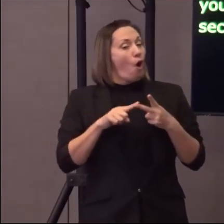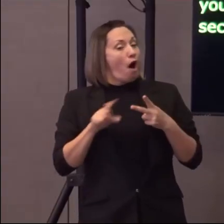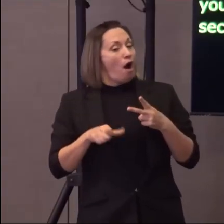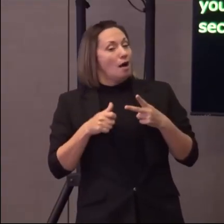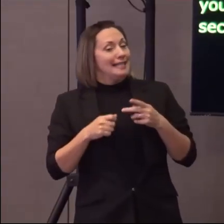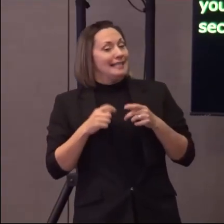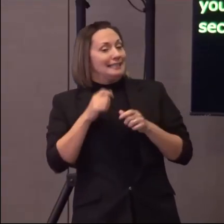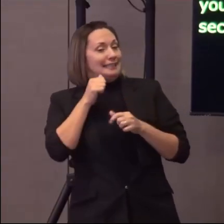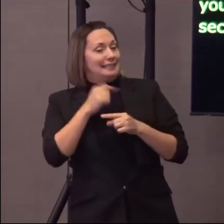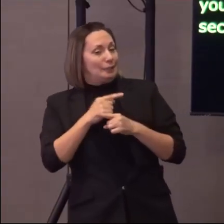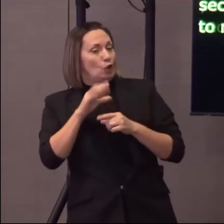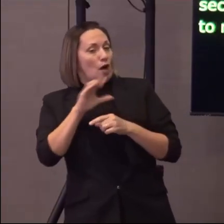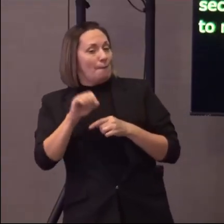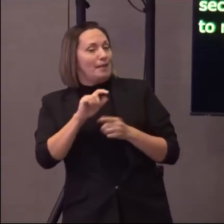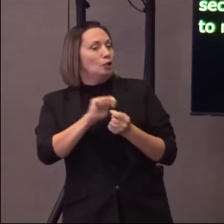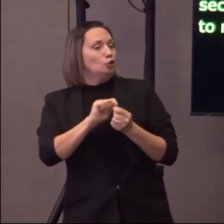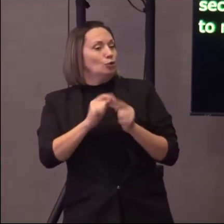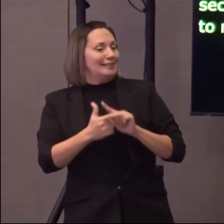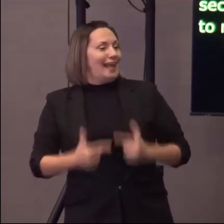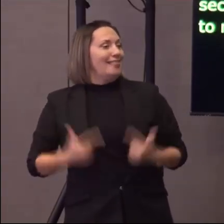Translate Live.